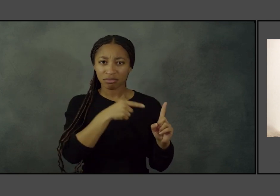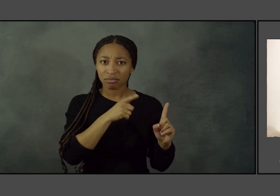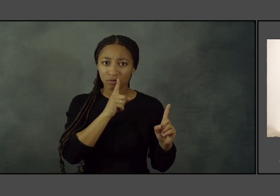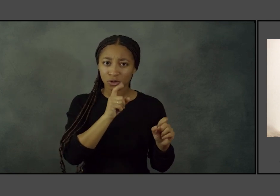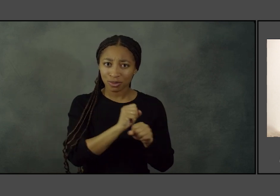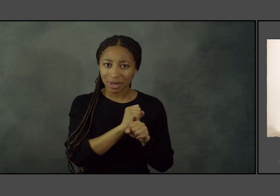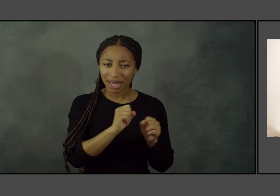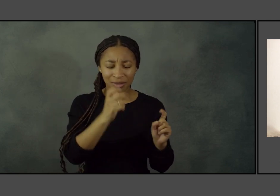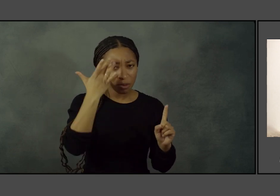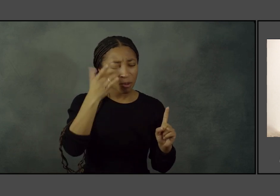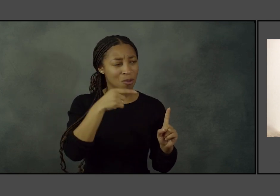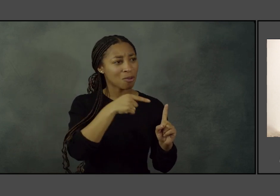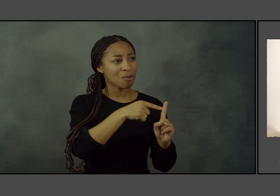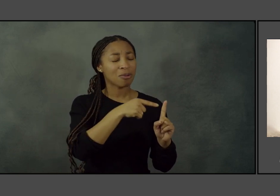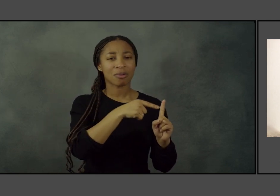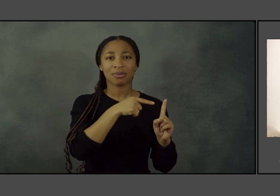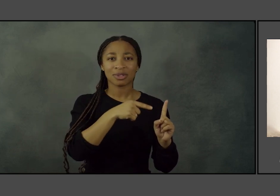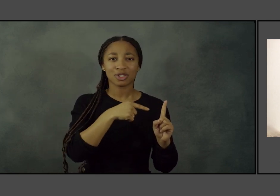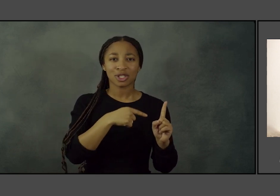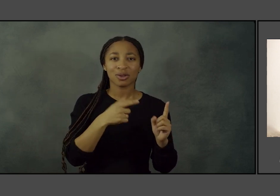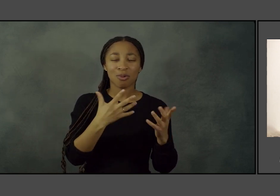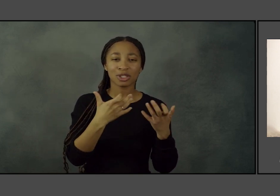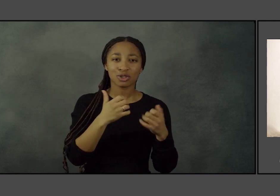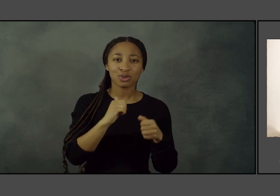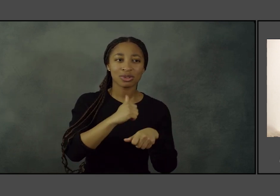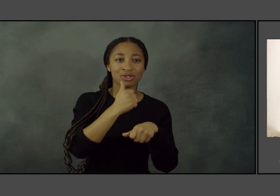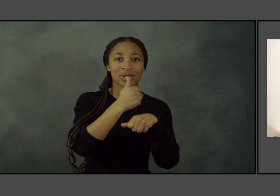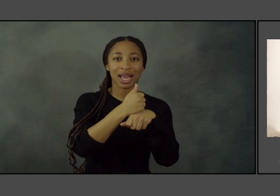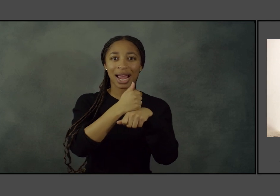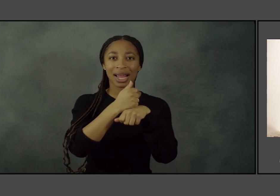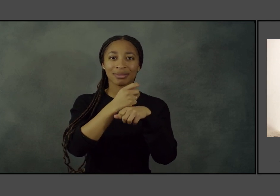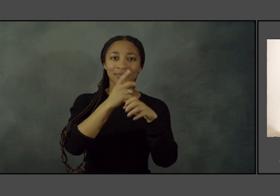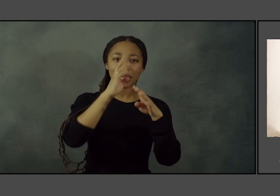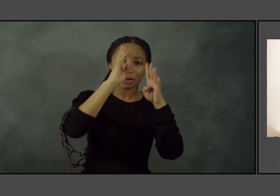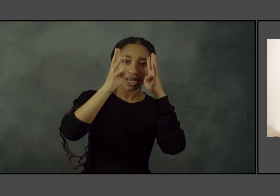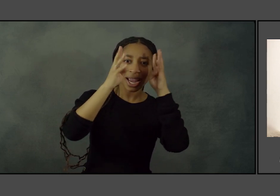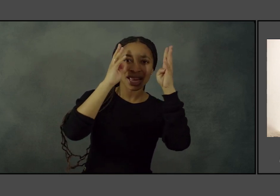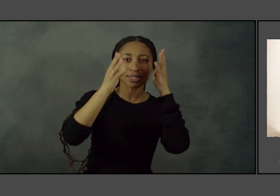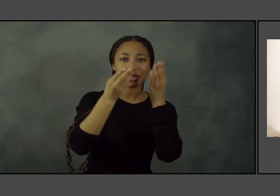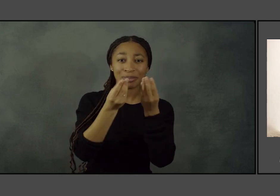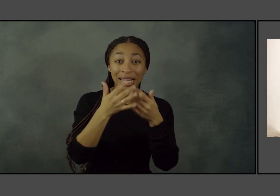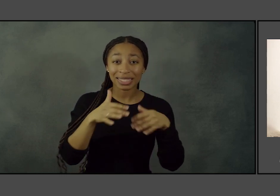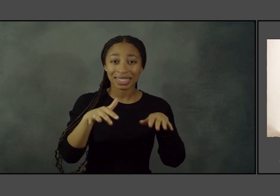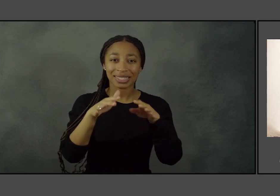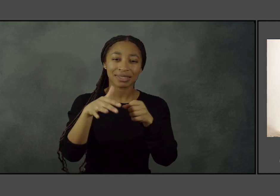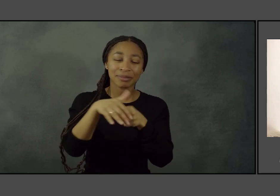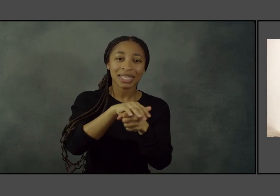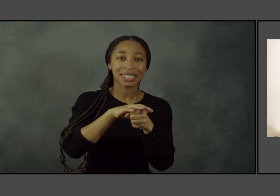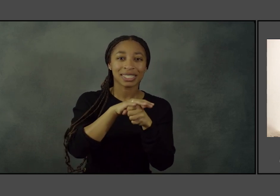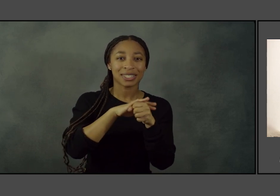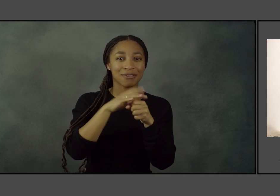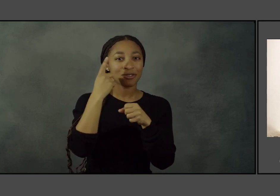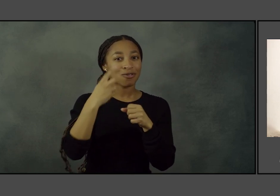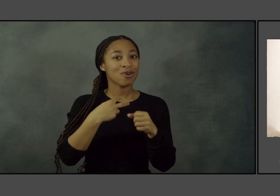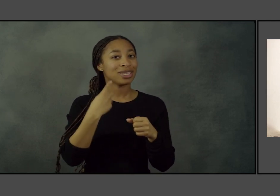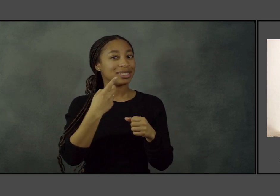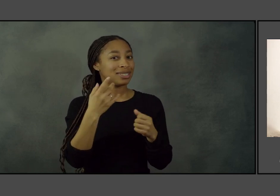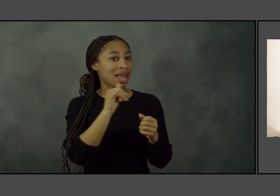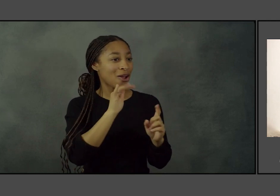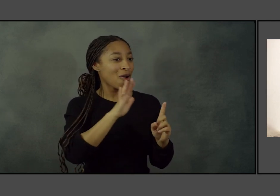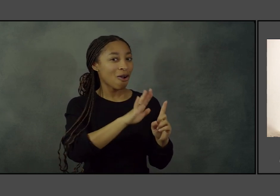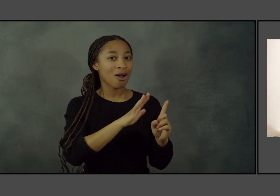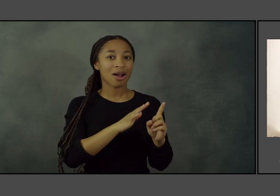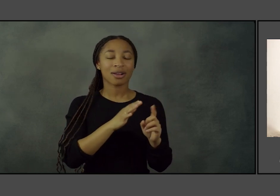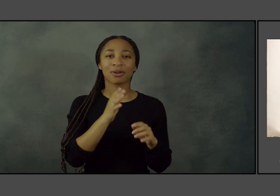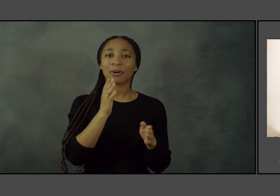for more and more voices and honoring the people who came before her. She worked with Betty Carter. She